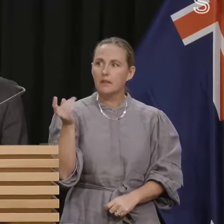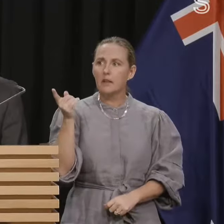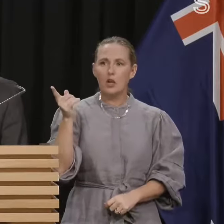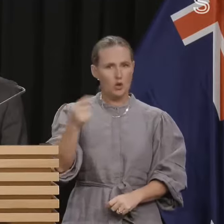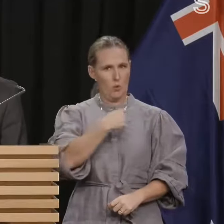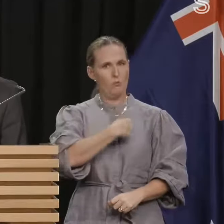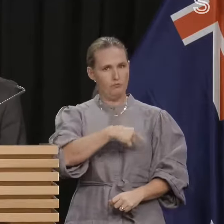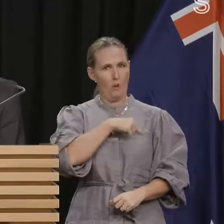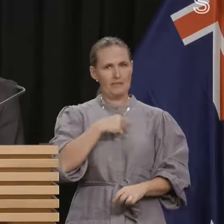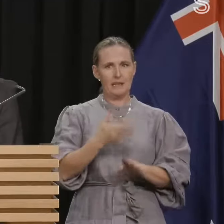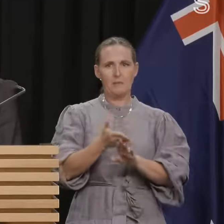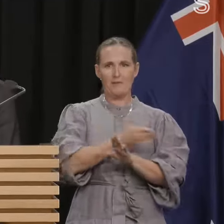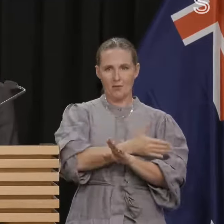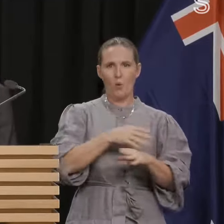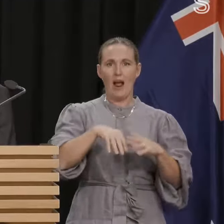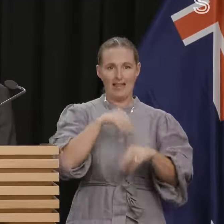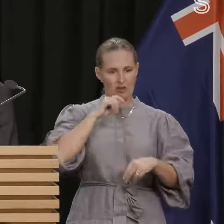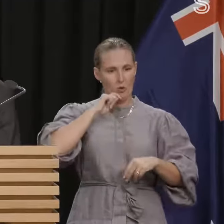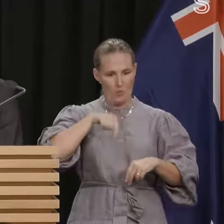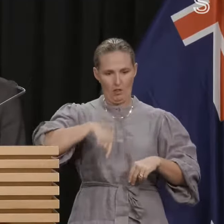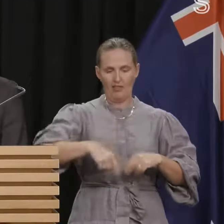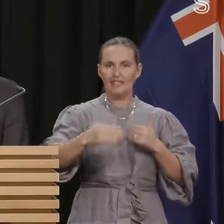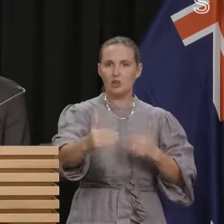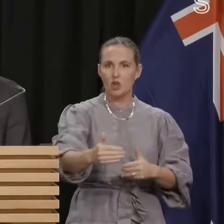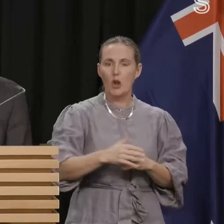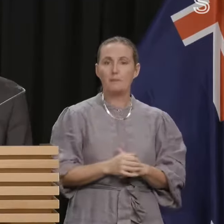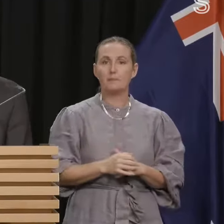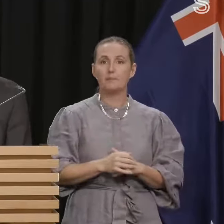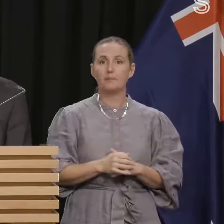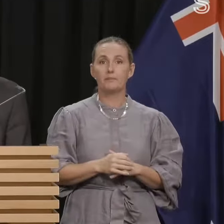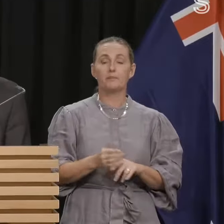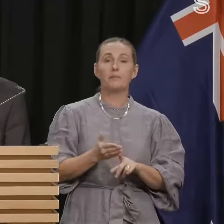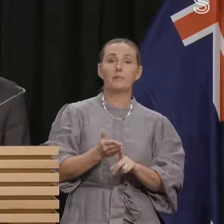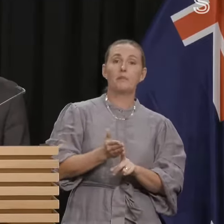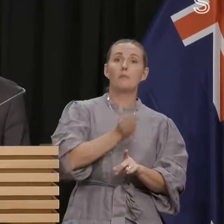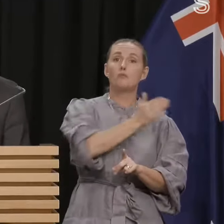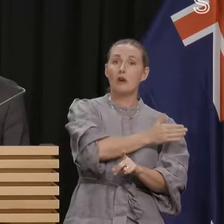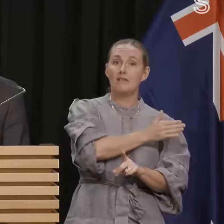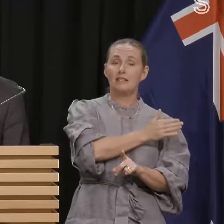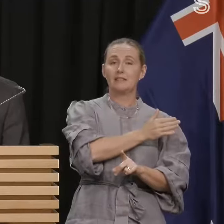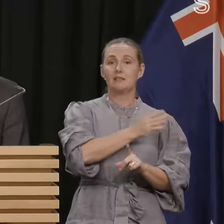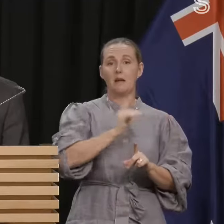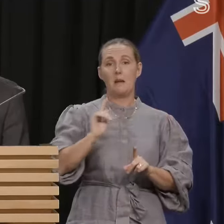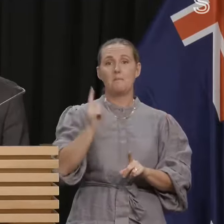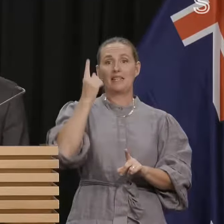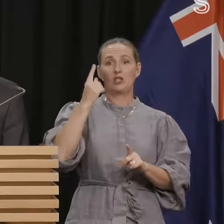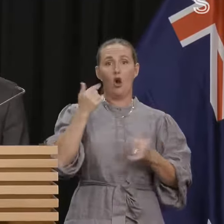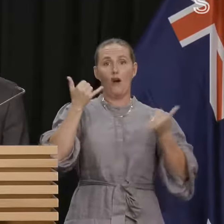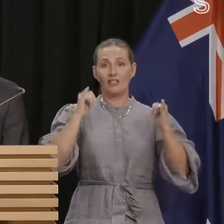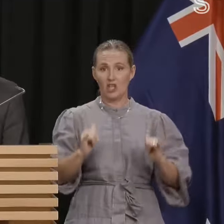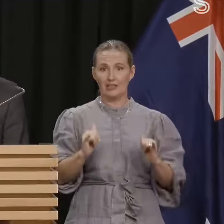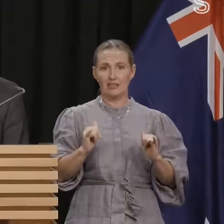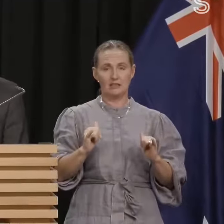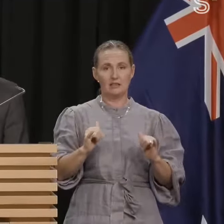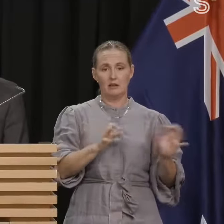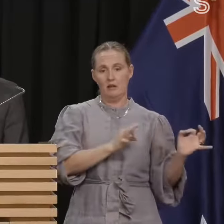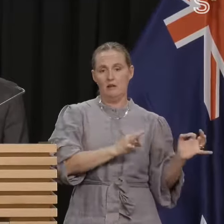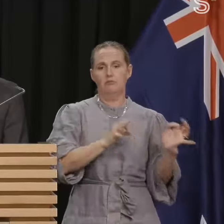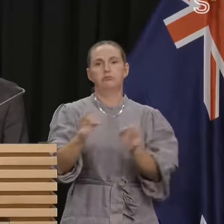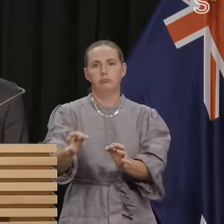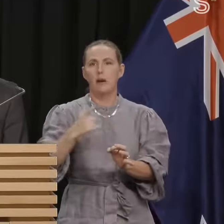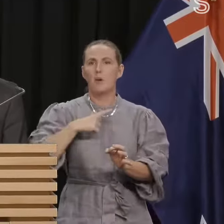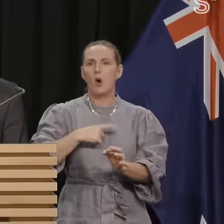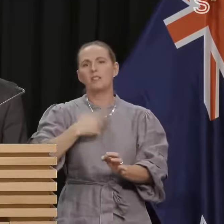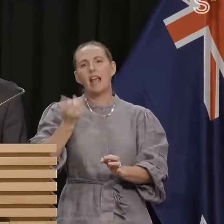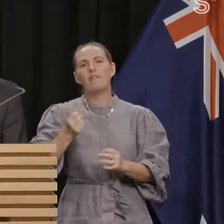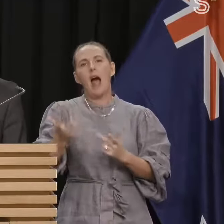the election. The previous Minister of Justice deferred work on that because of other priorities. Again, I wouldn't rule out that coming